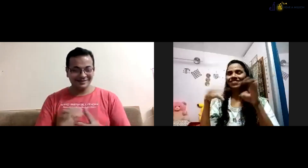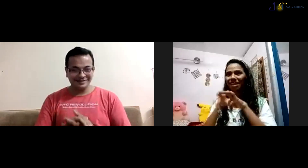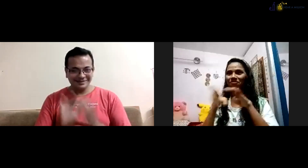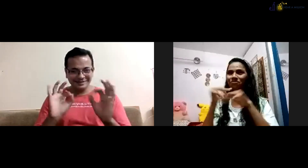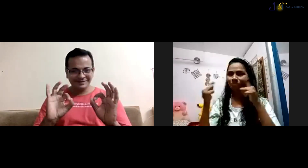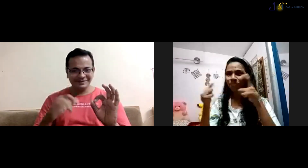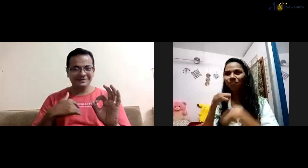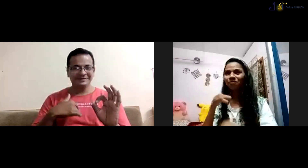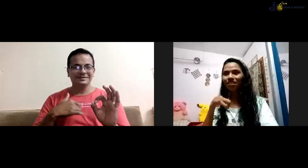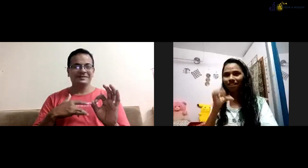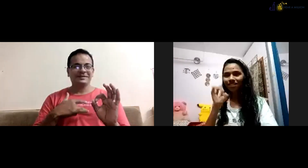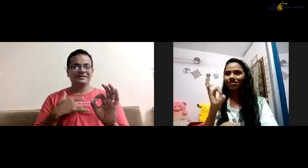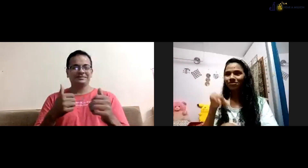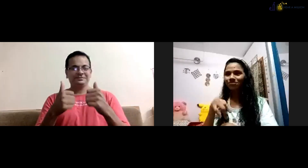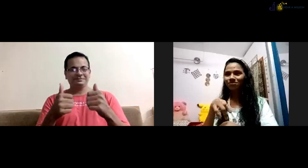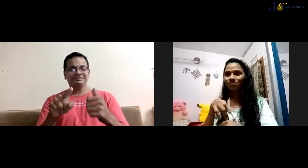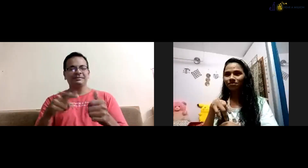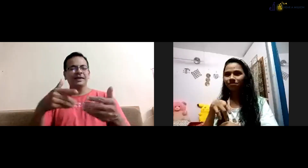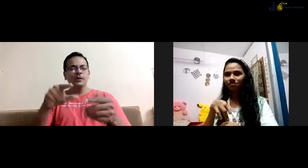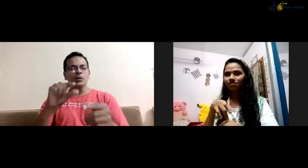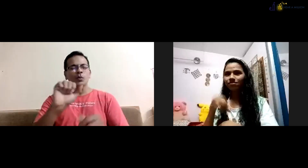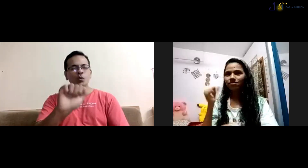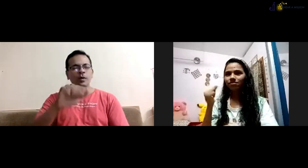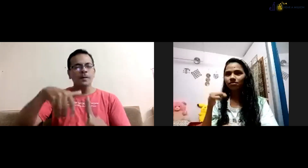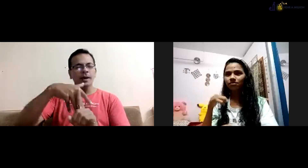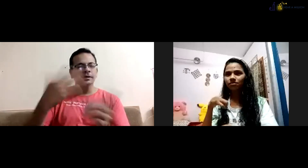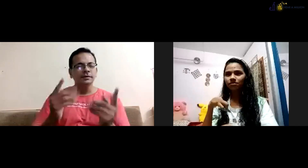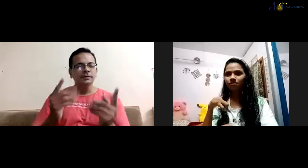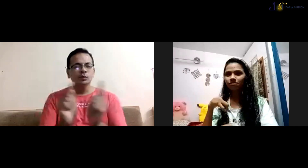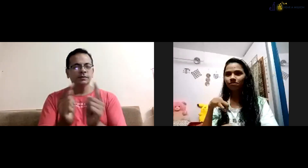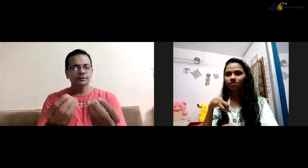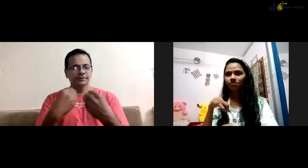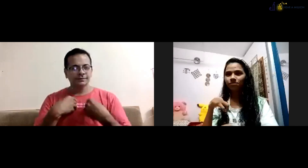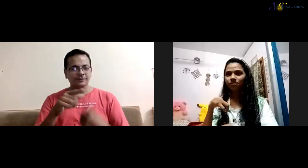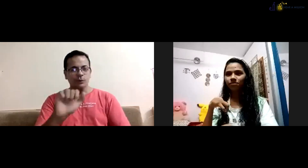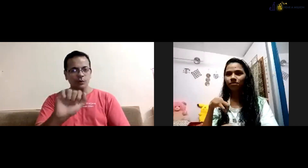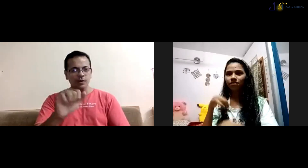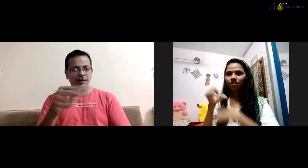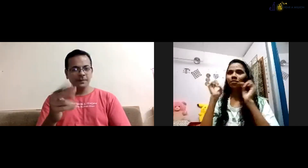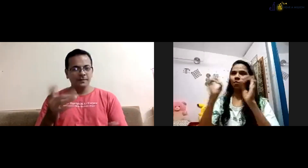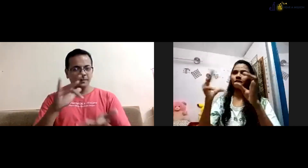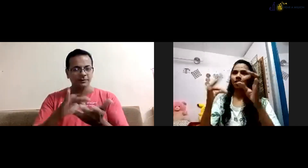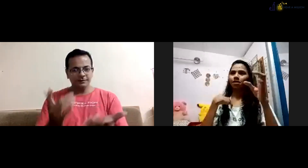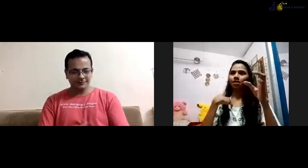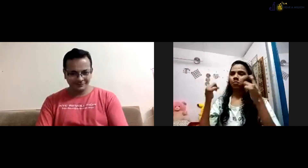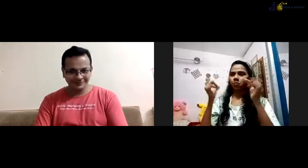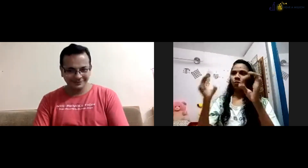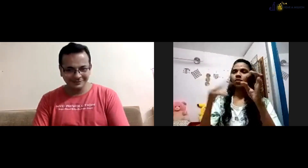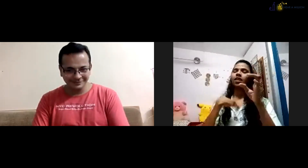So I met you first time and seen you. What is your background? Can you tell